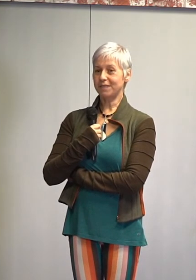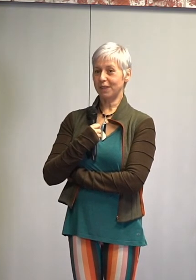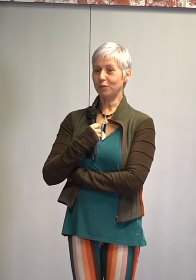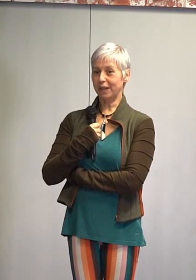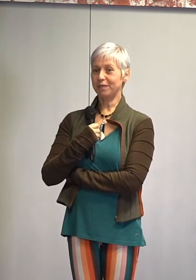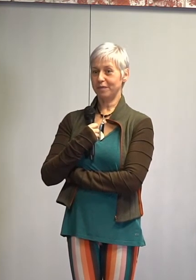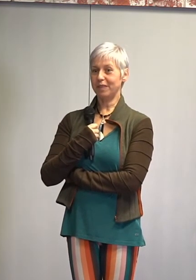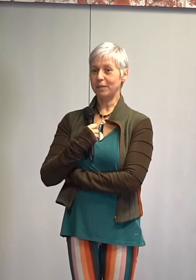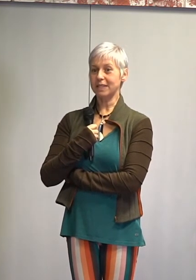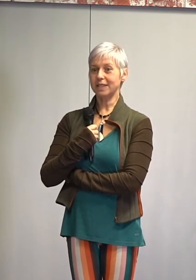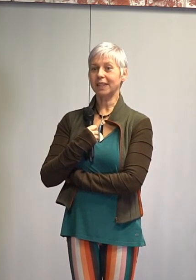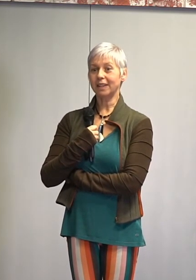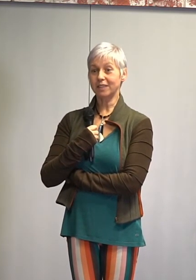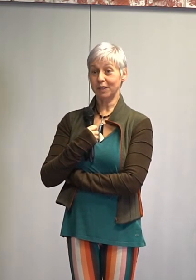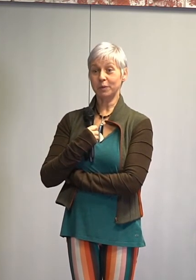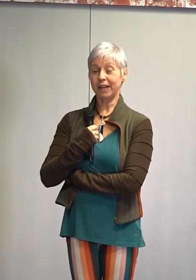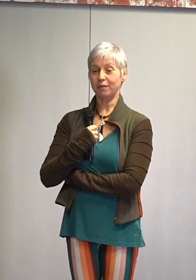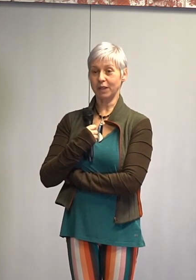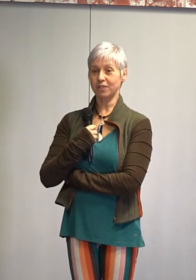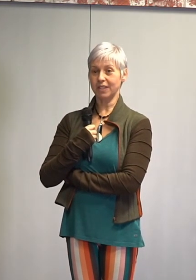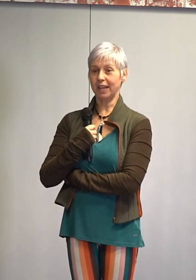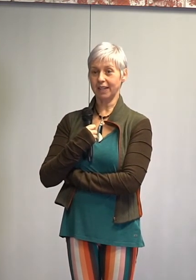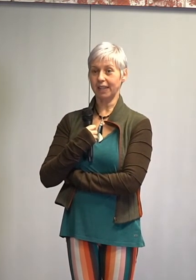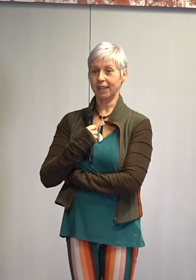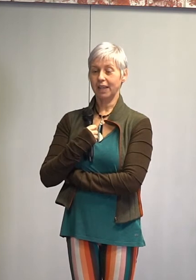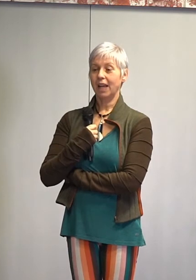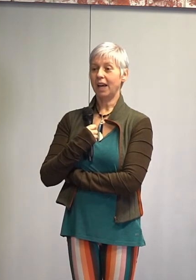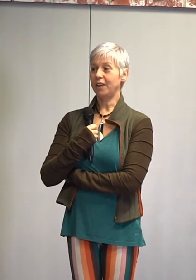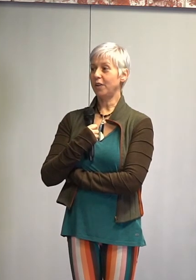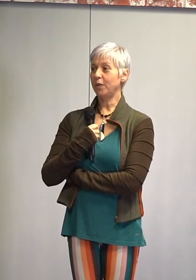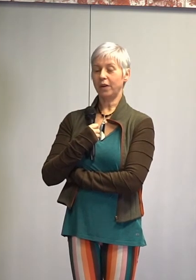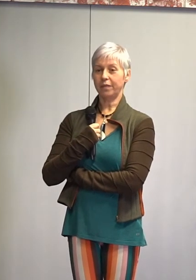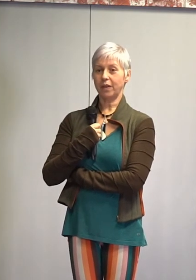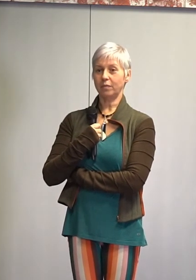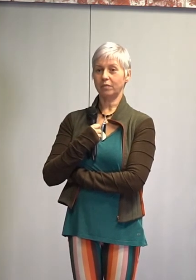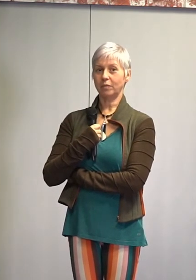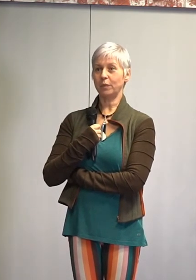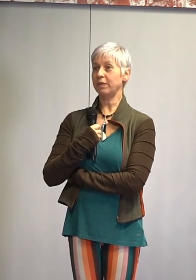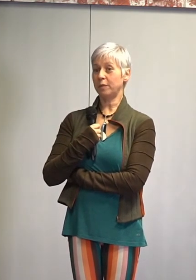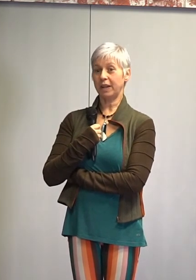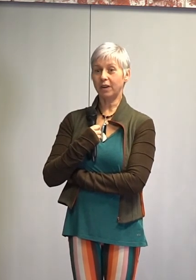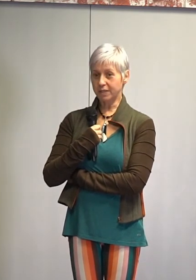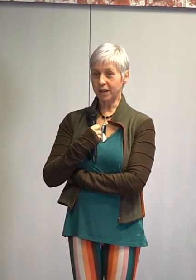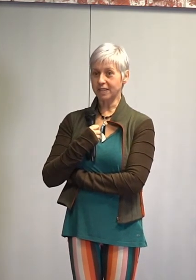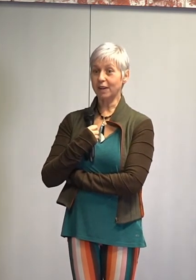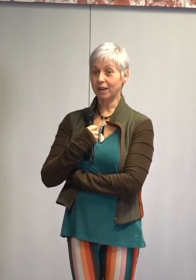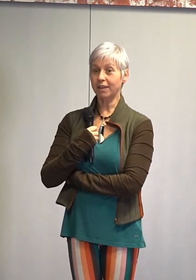have several deaf families in London that we were caring for. That was just in Hackney. And I know of one midwife at Penrice who has a deaf